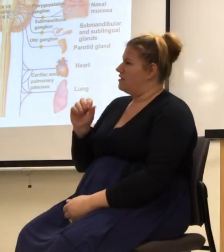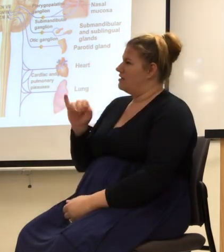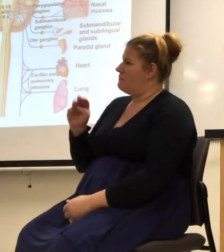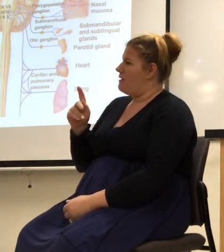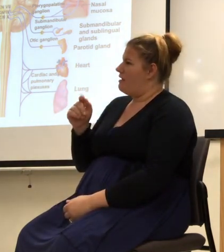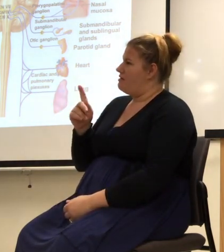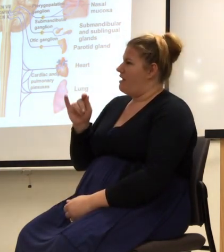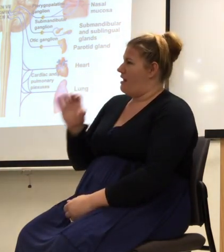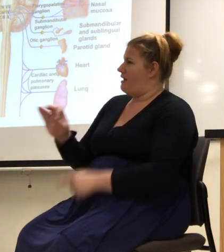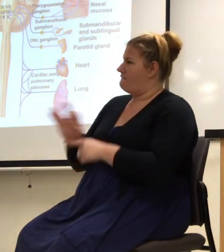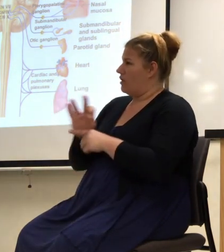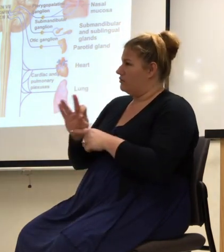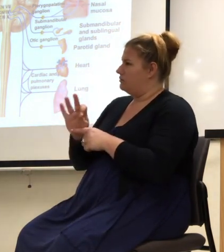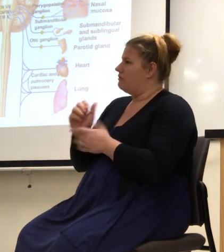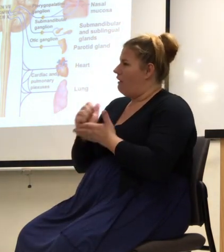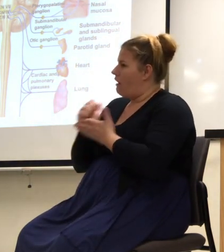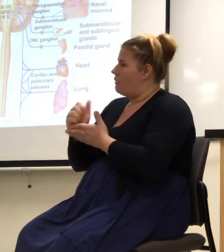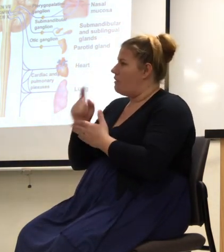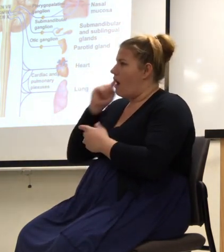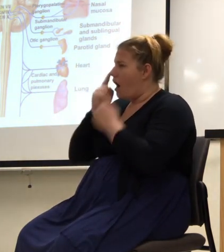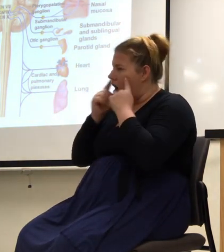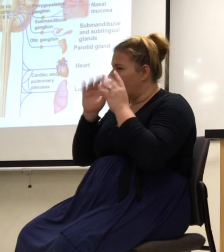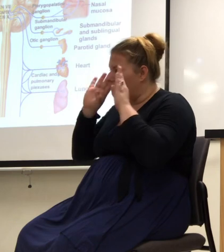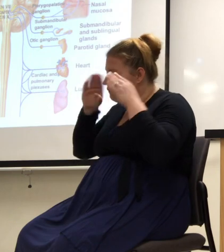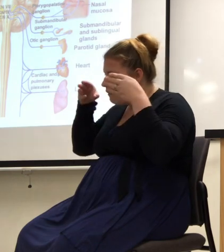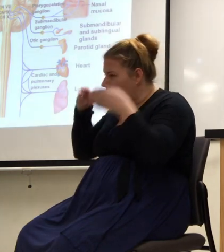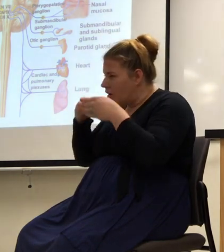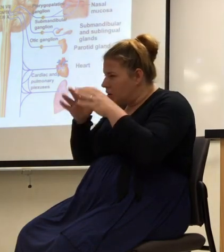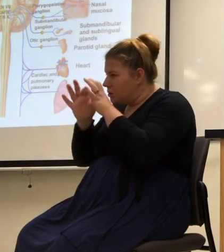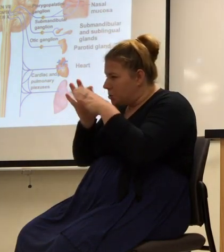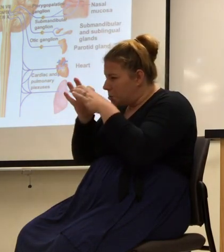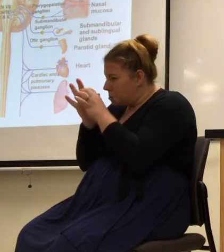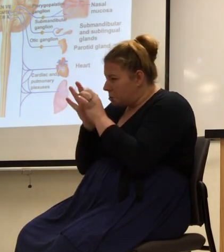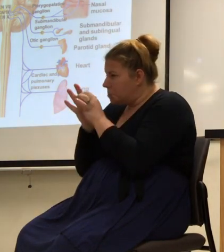lens. Also, the lacrimal gland produces tears.